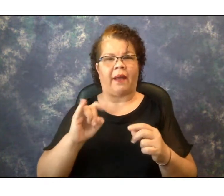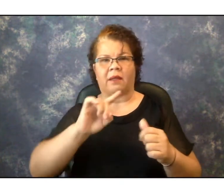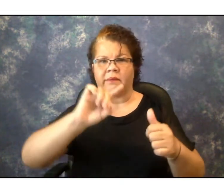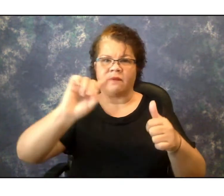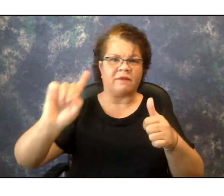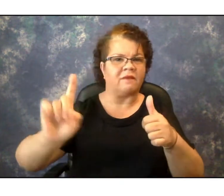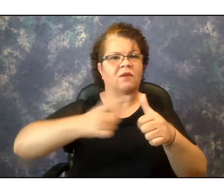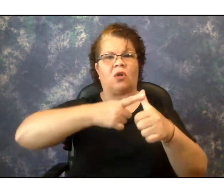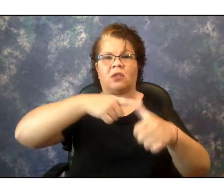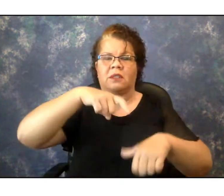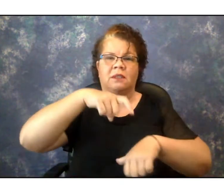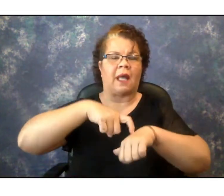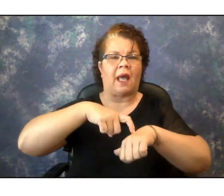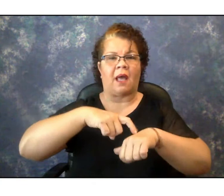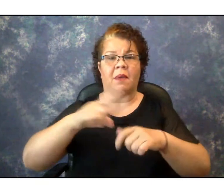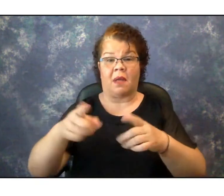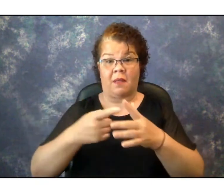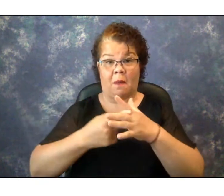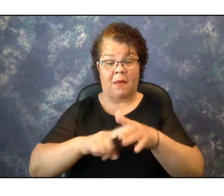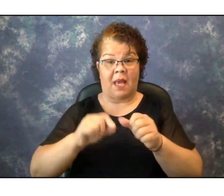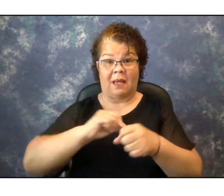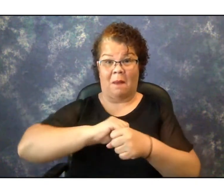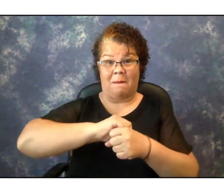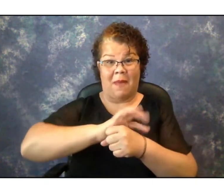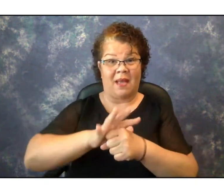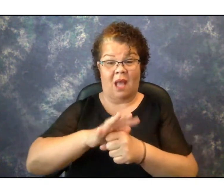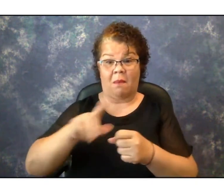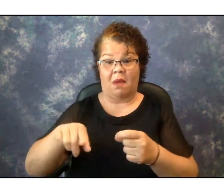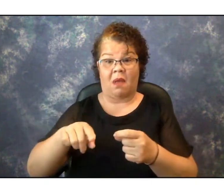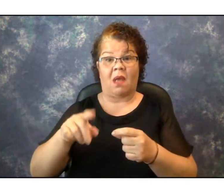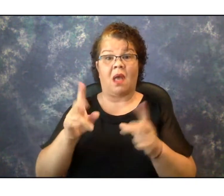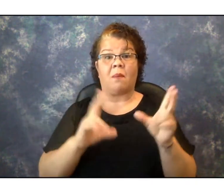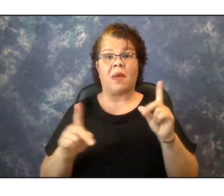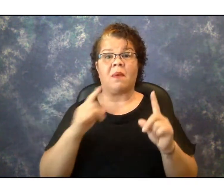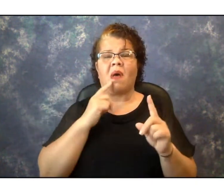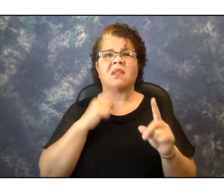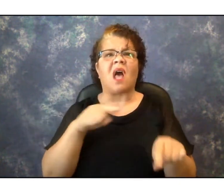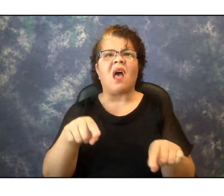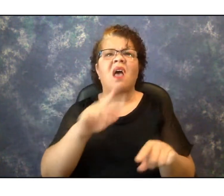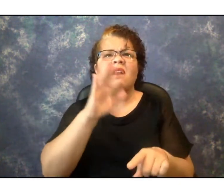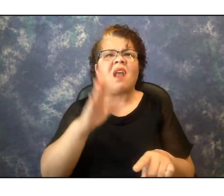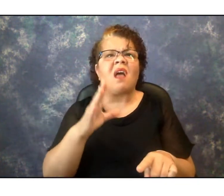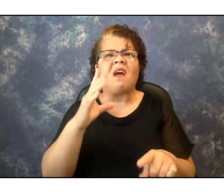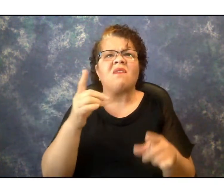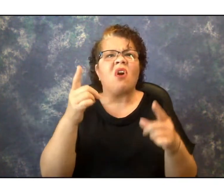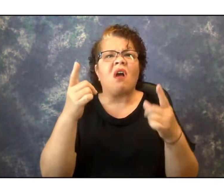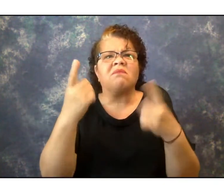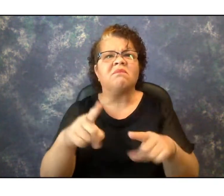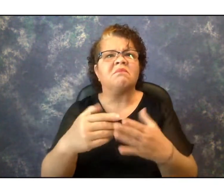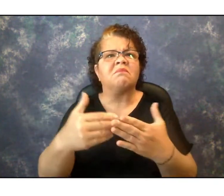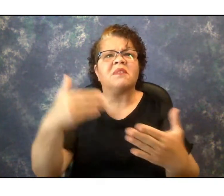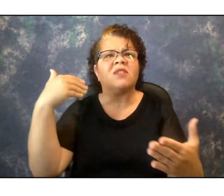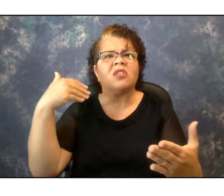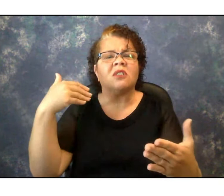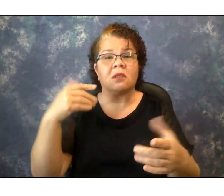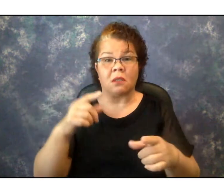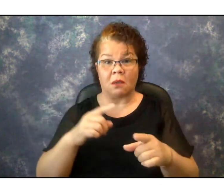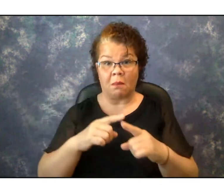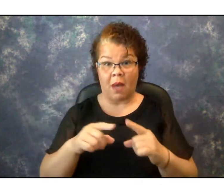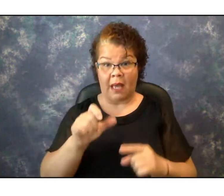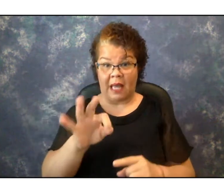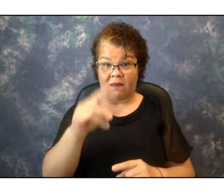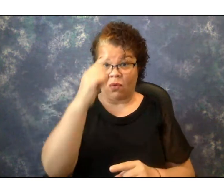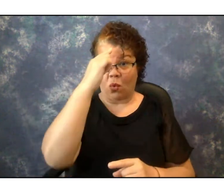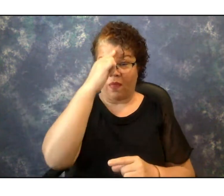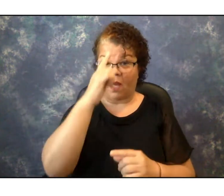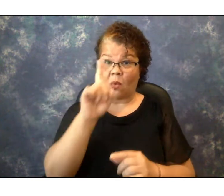the pandemic, especially, people were saying it was unprecedented, and I really think, if we look 100 years ago,